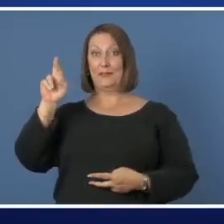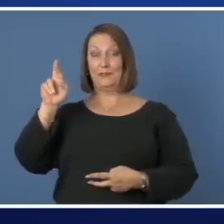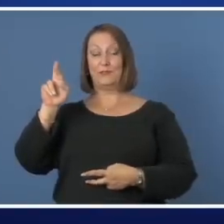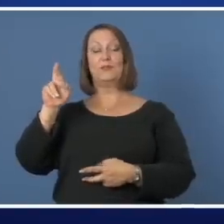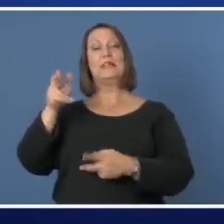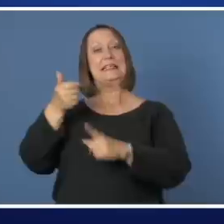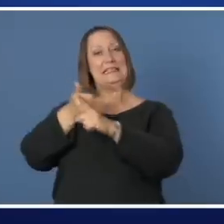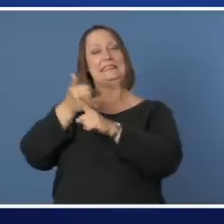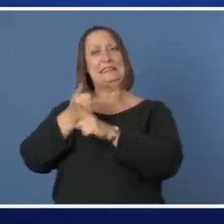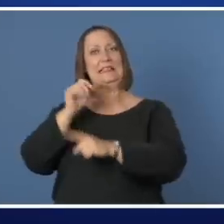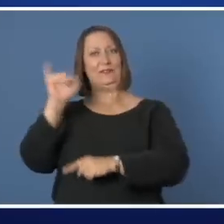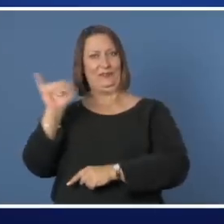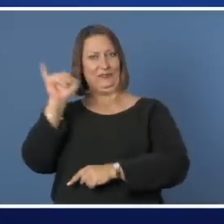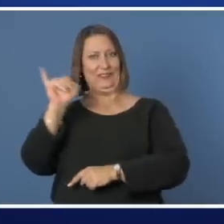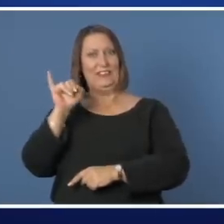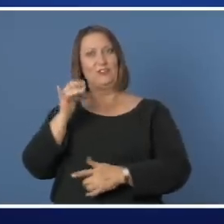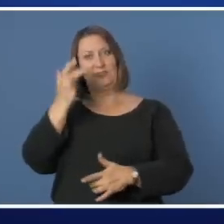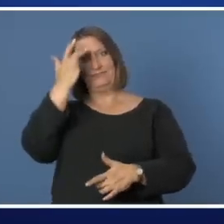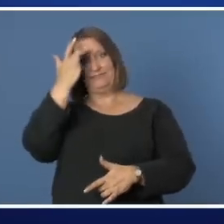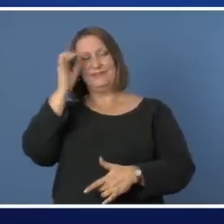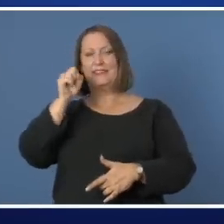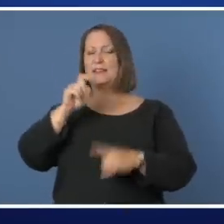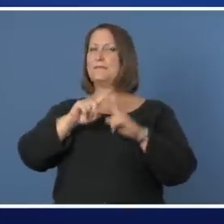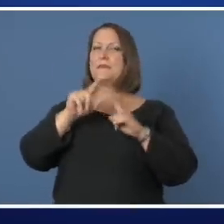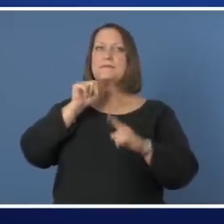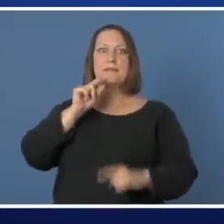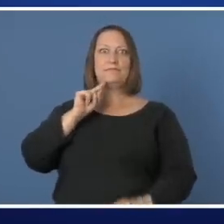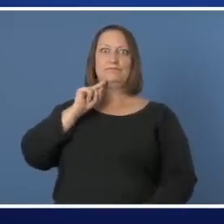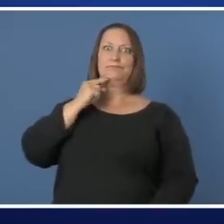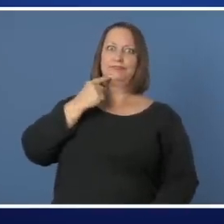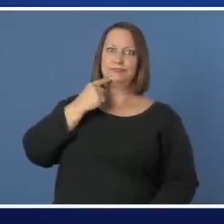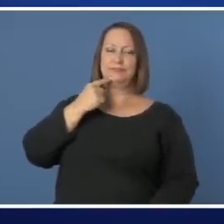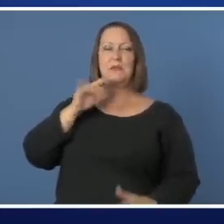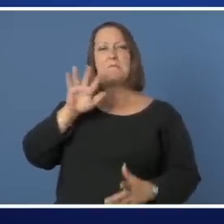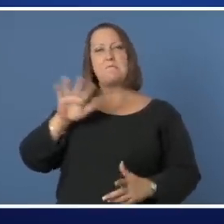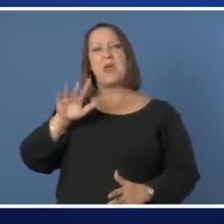milder infection with a death rate of less than 1%